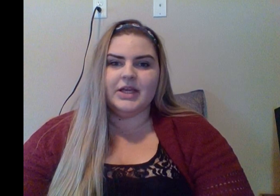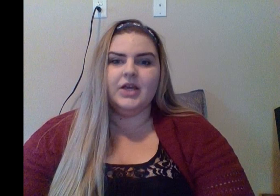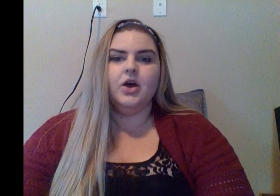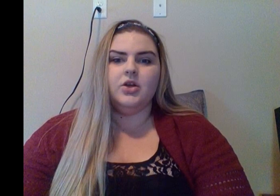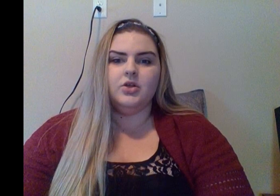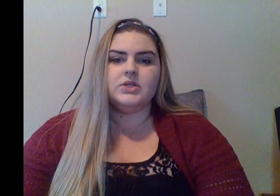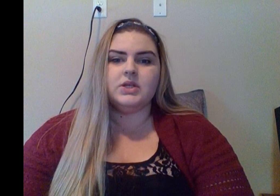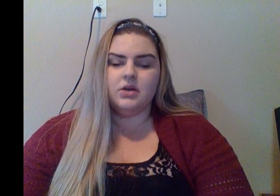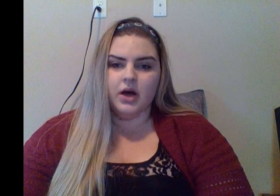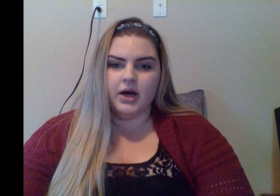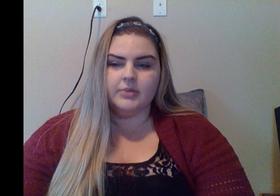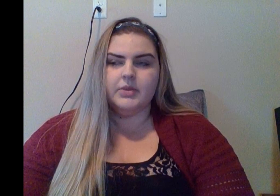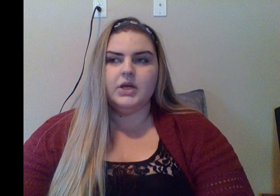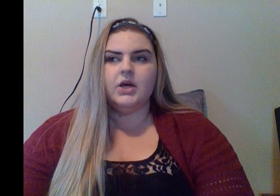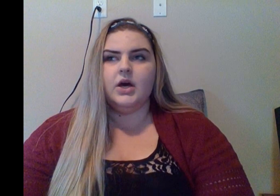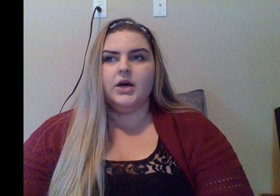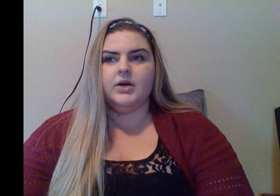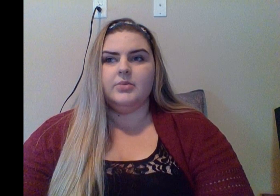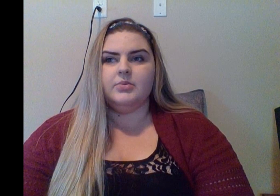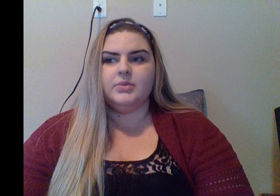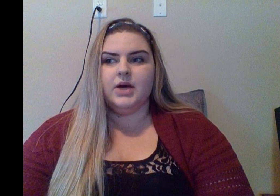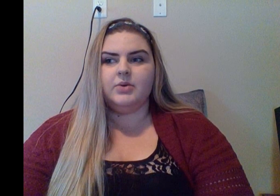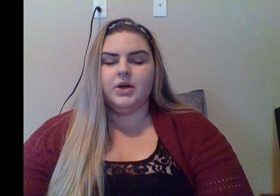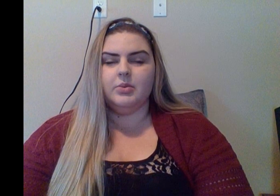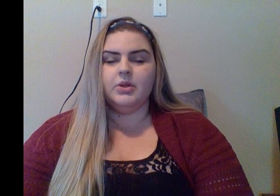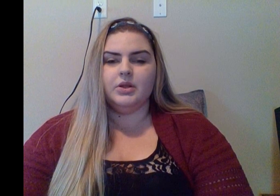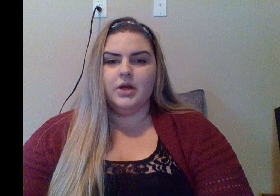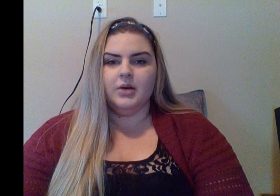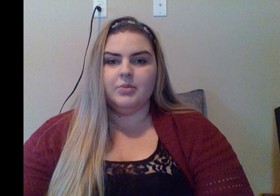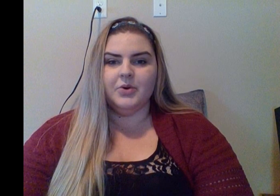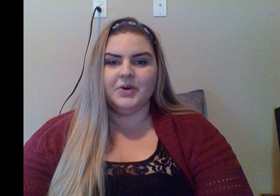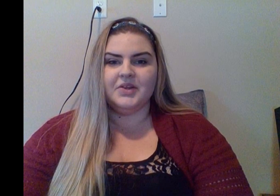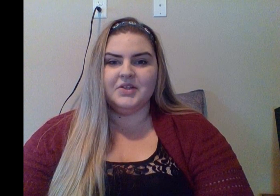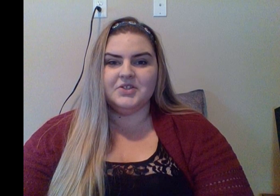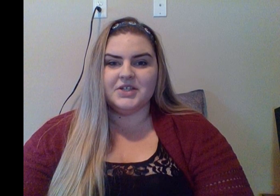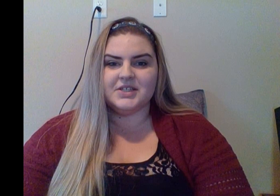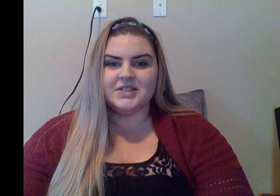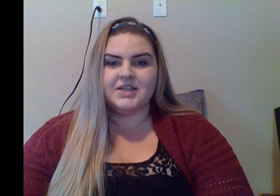like using it a lot, that would help a lot more than just